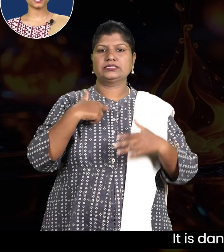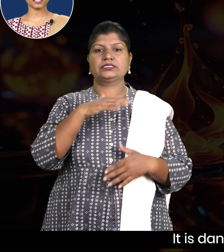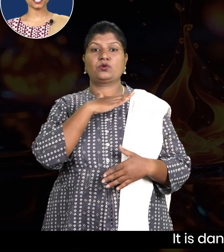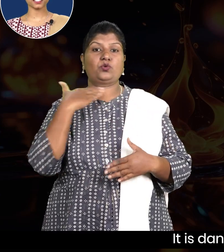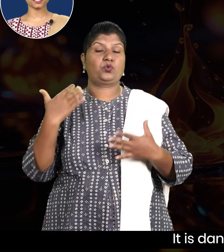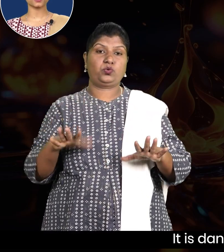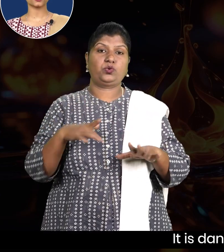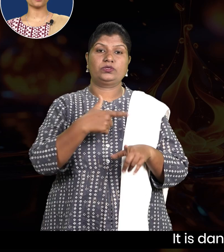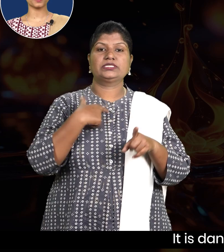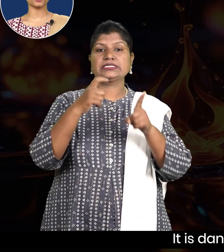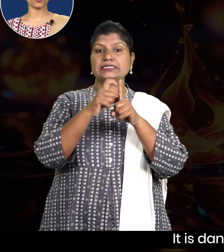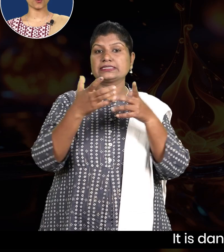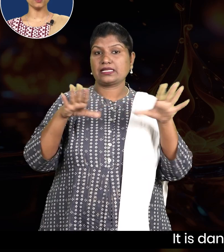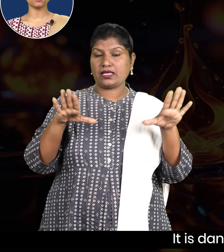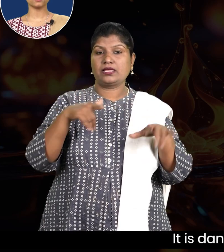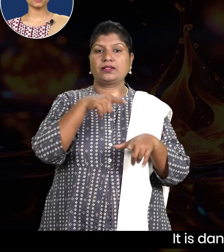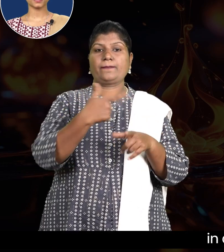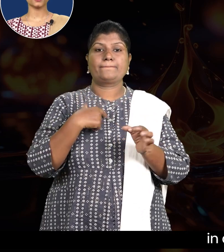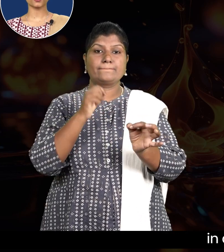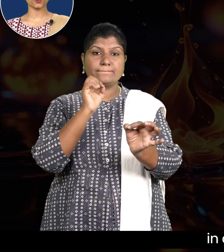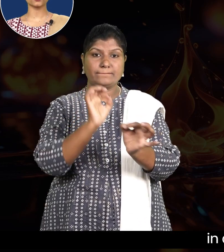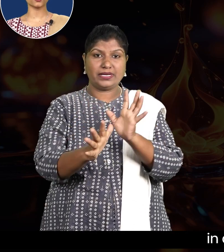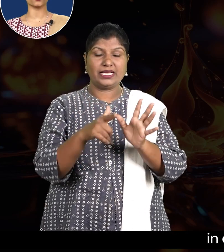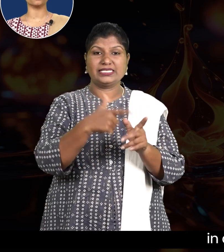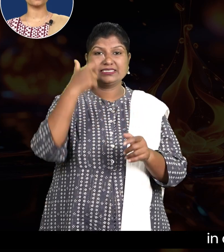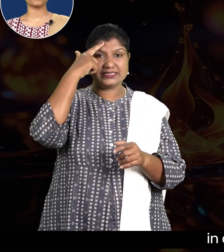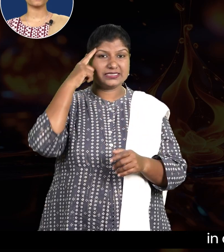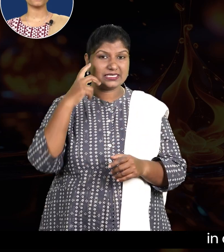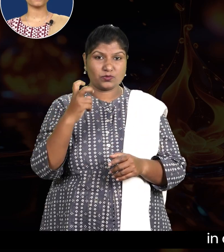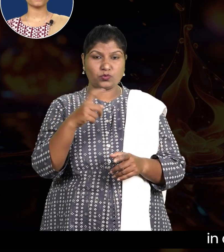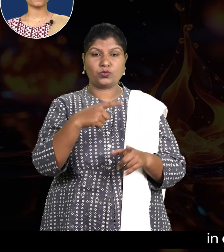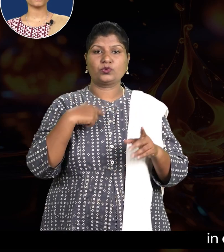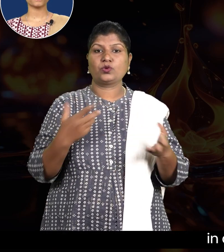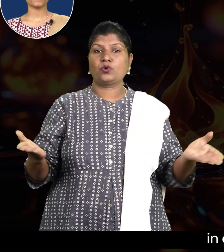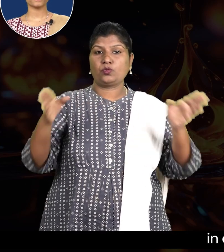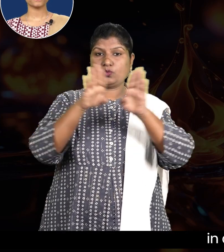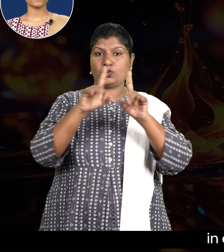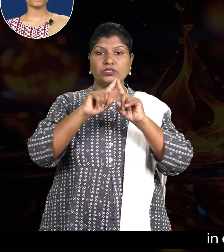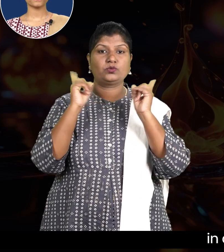It is dangerous to burn coal in a closed room.